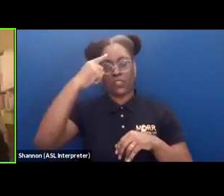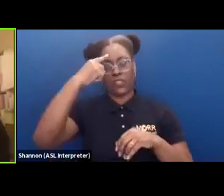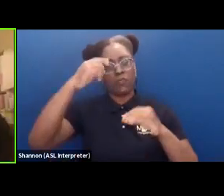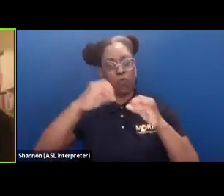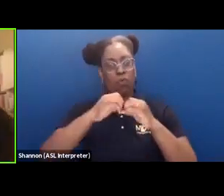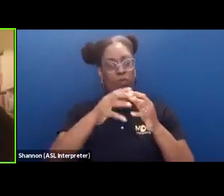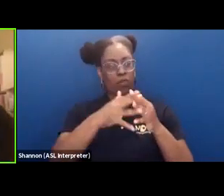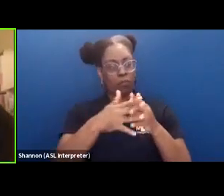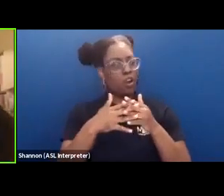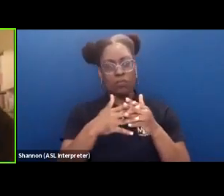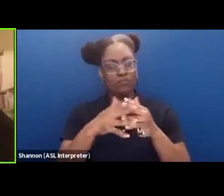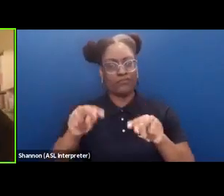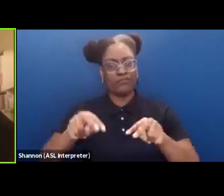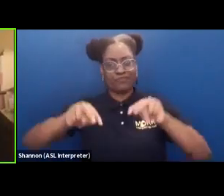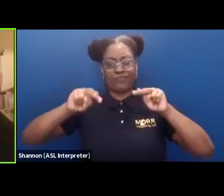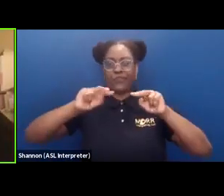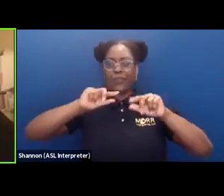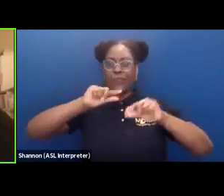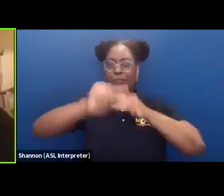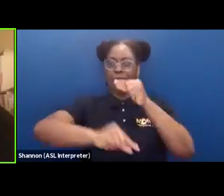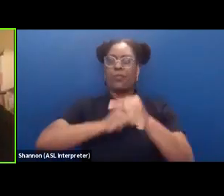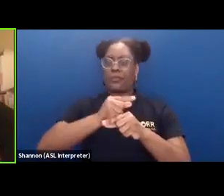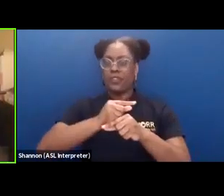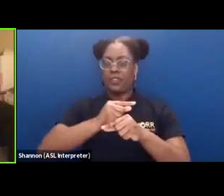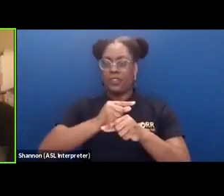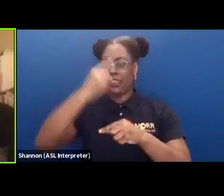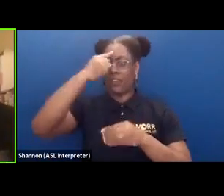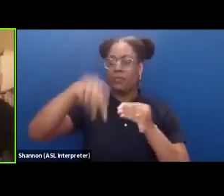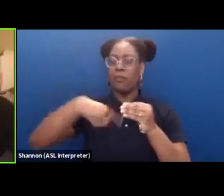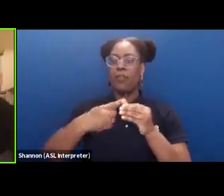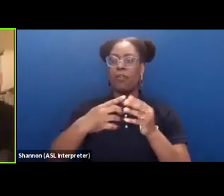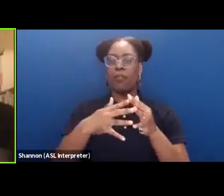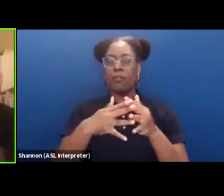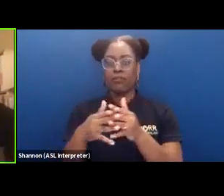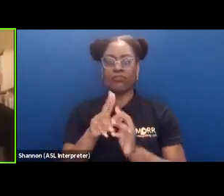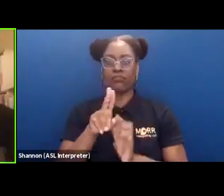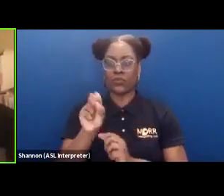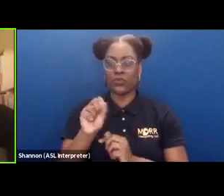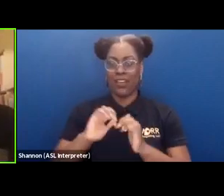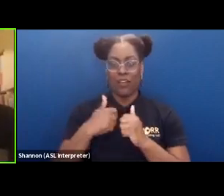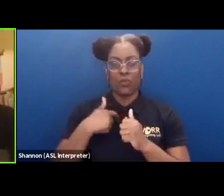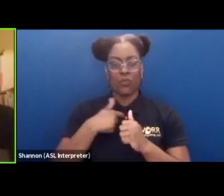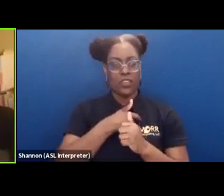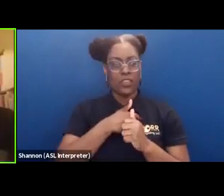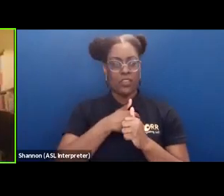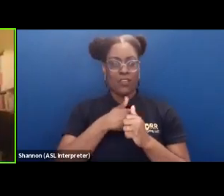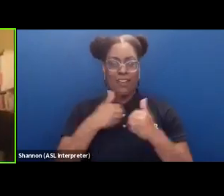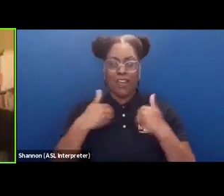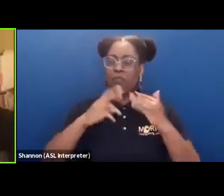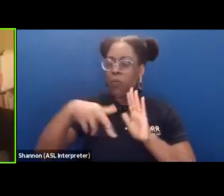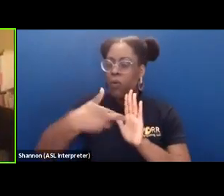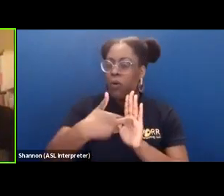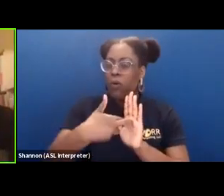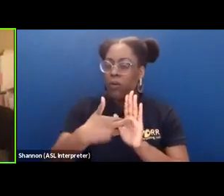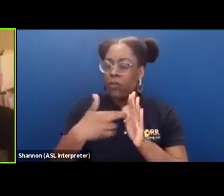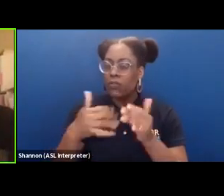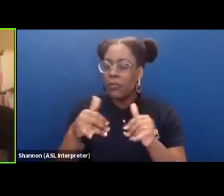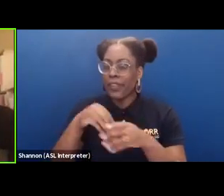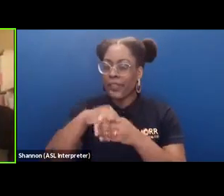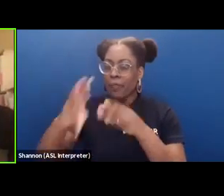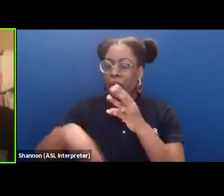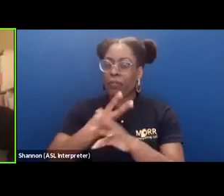the role in which the U.S. plays around the world, and not only the exacerbation of